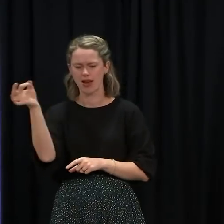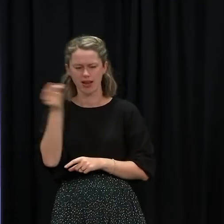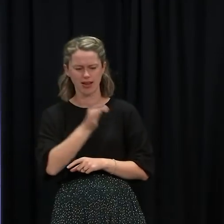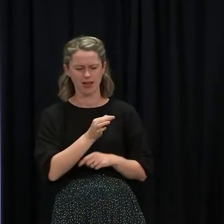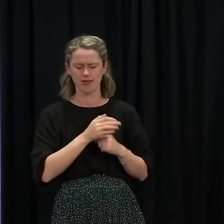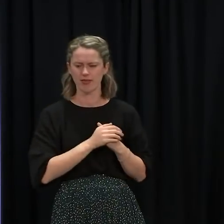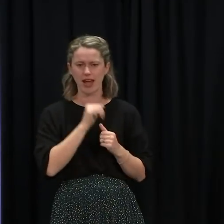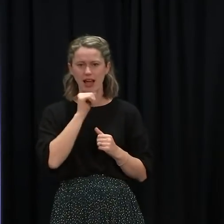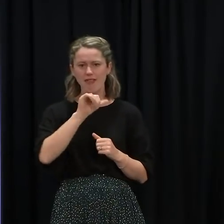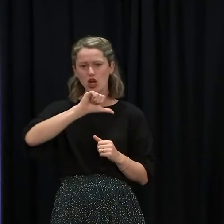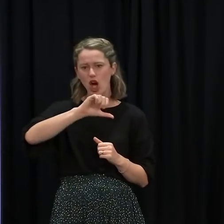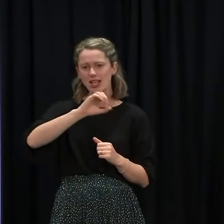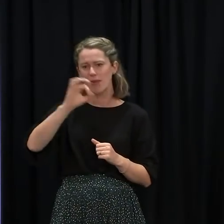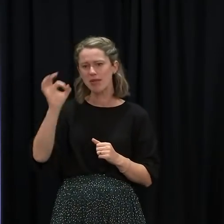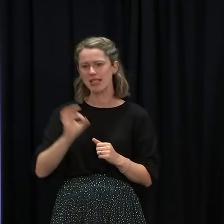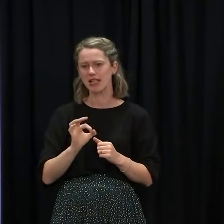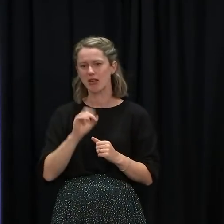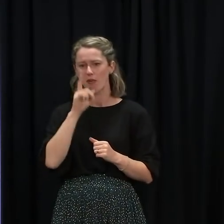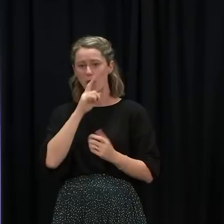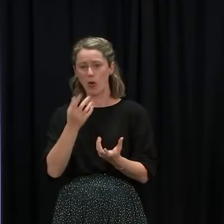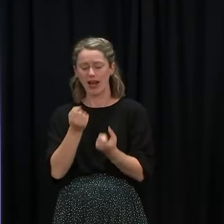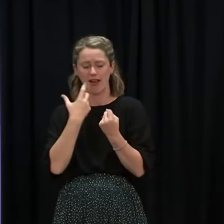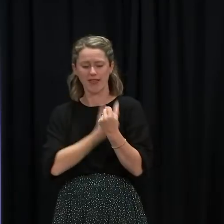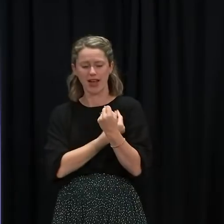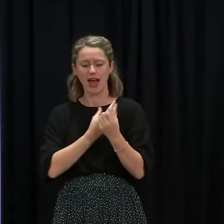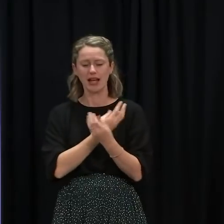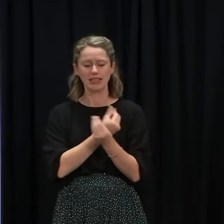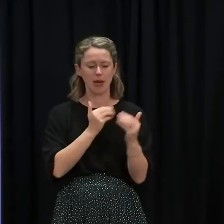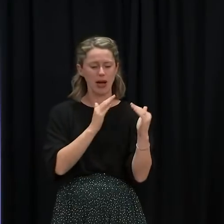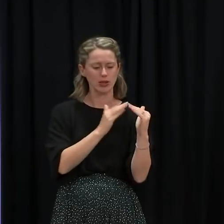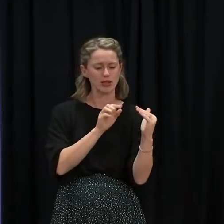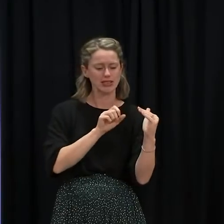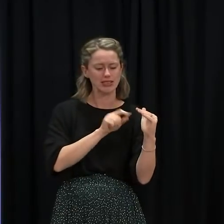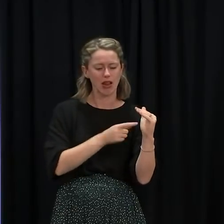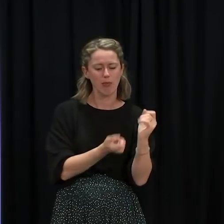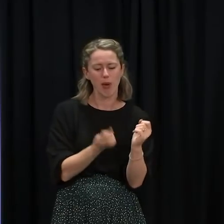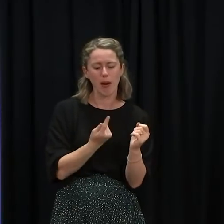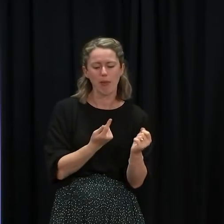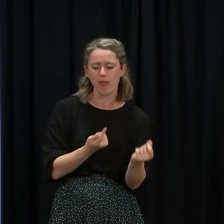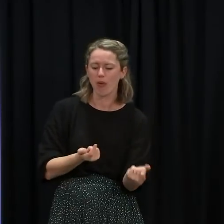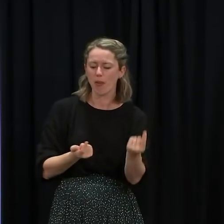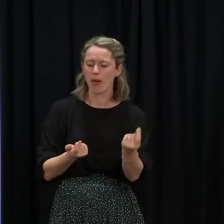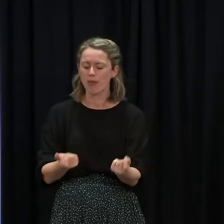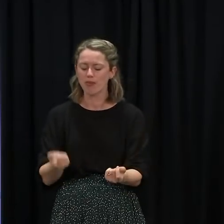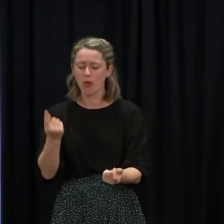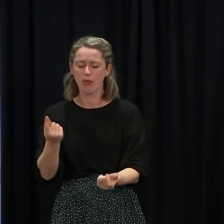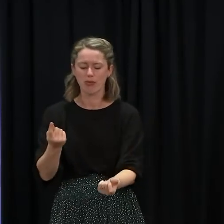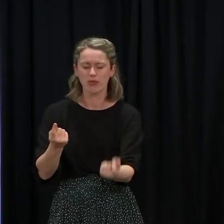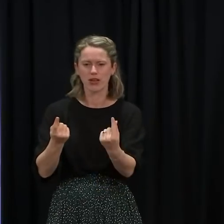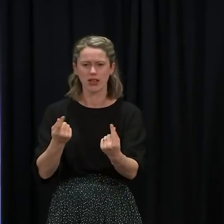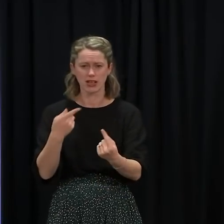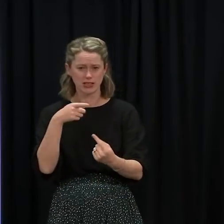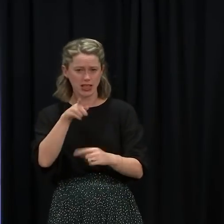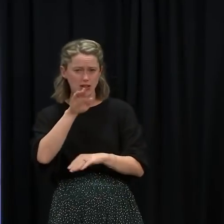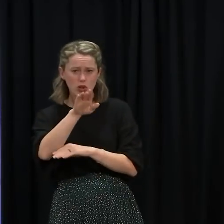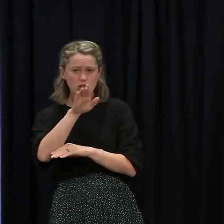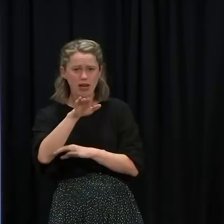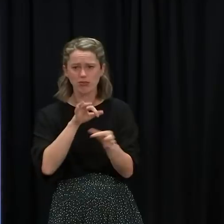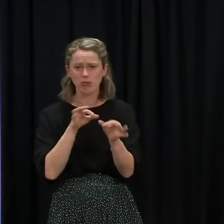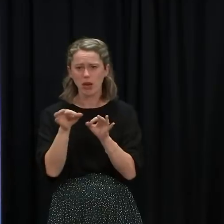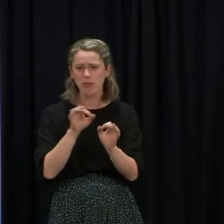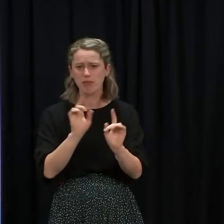for example, you'd still see some households getting it. But that would be consistent with what your future looks